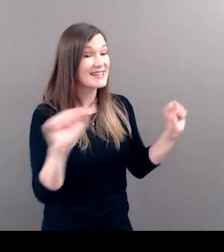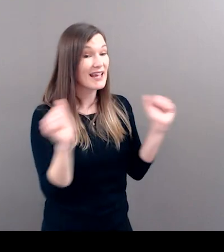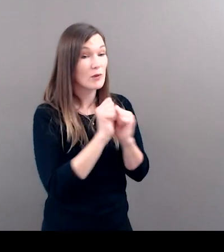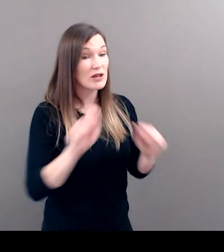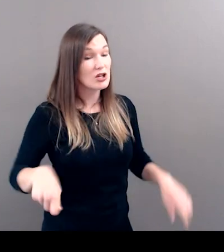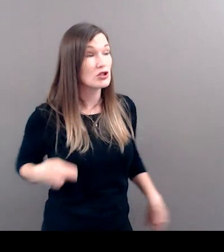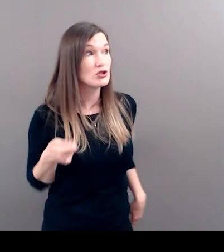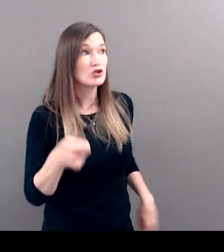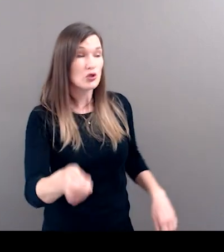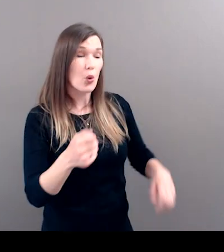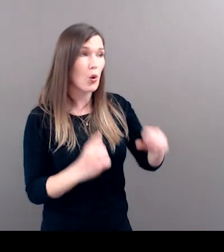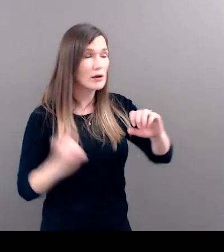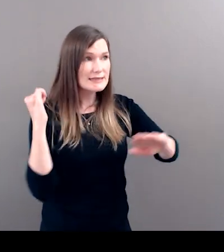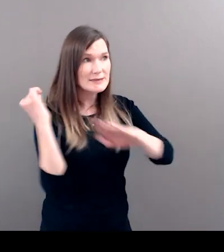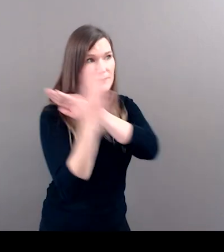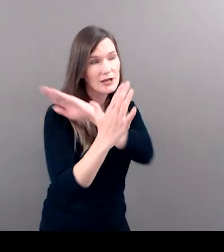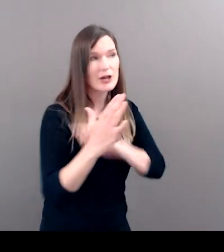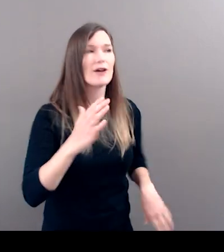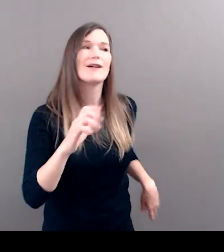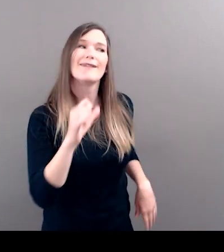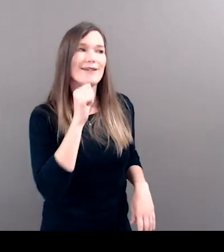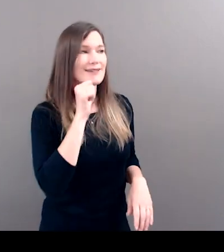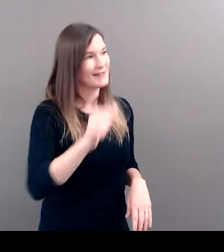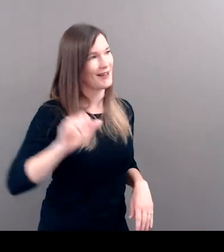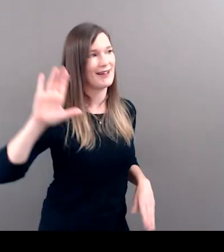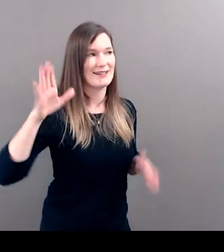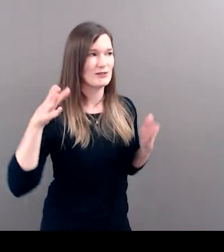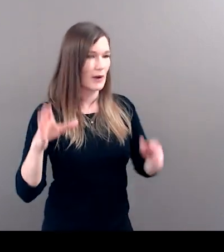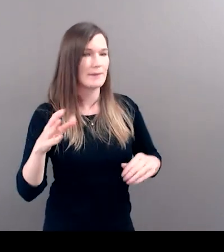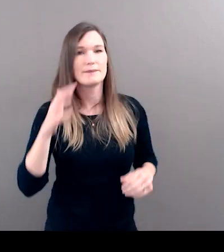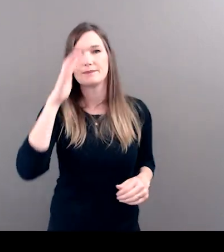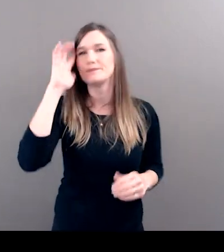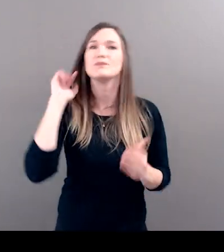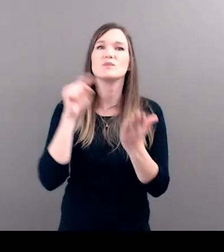the way, here's what he said. God doesn't save by a sword or a spear.